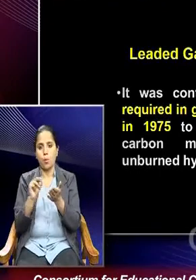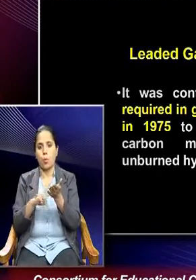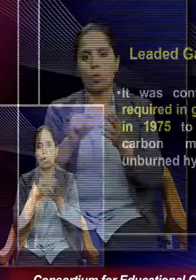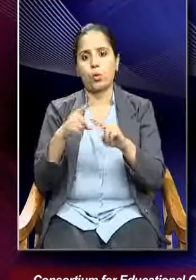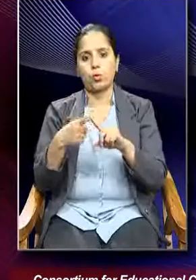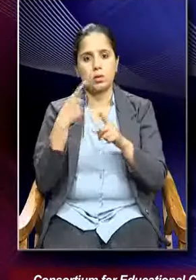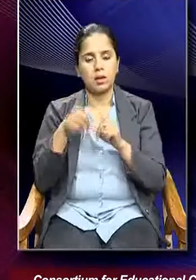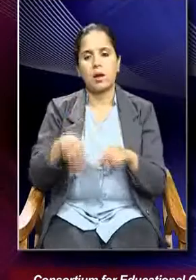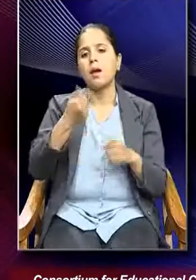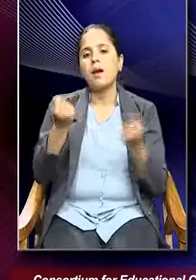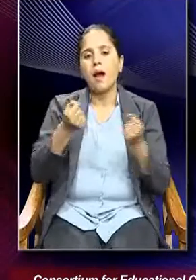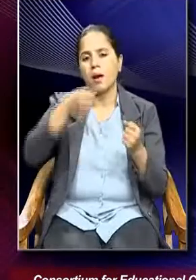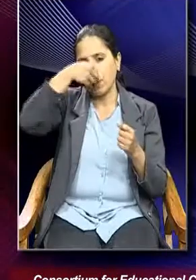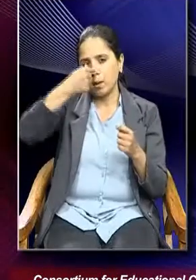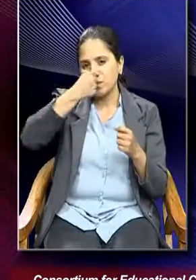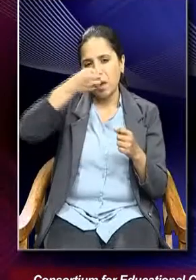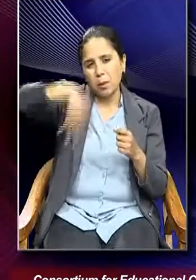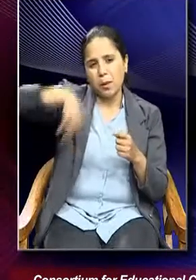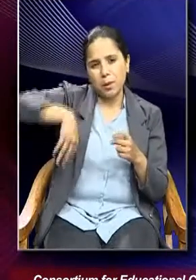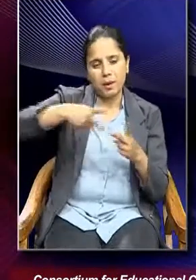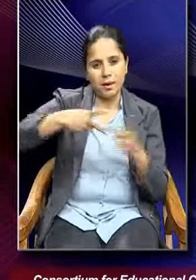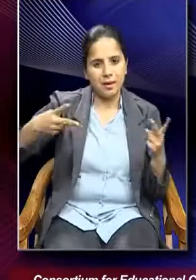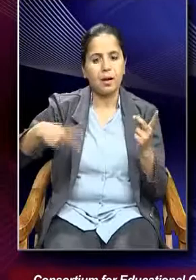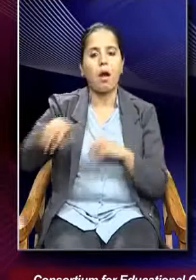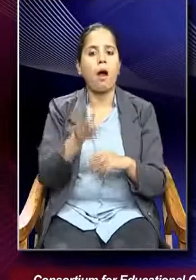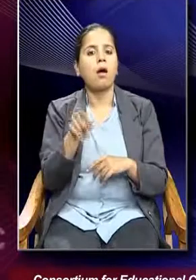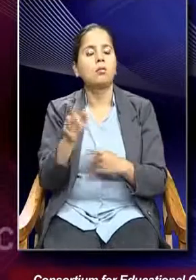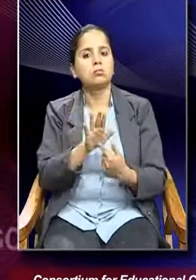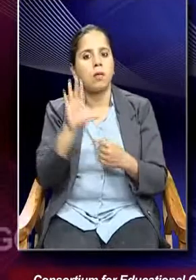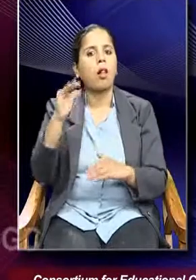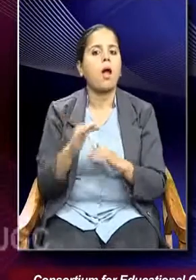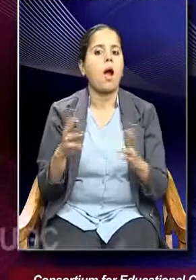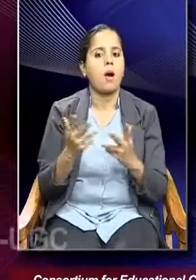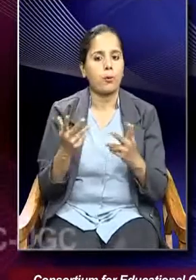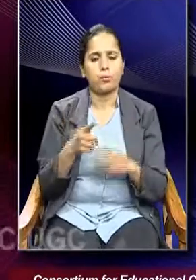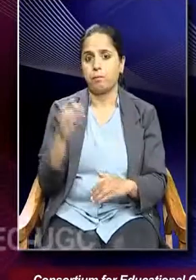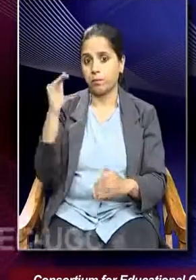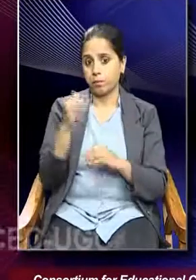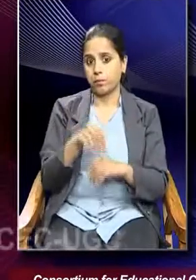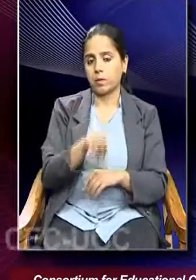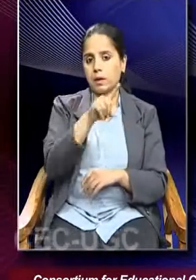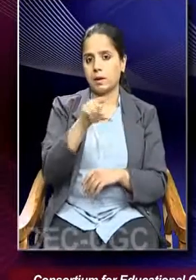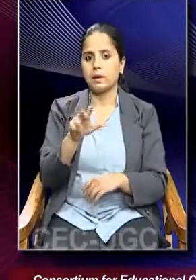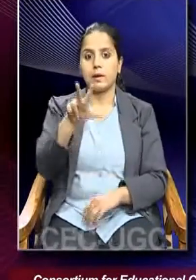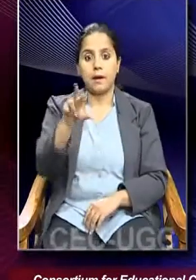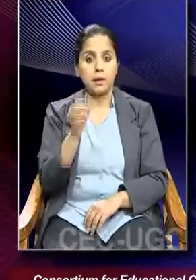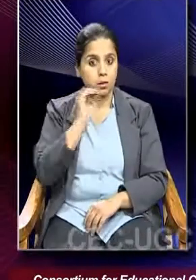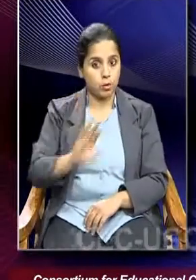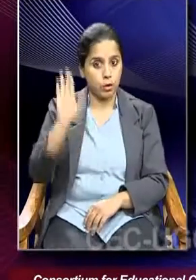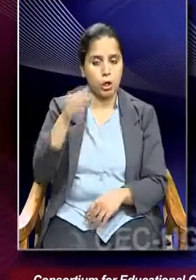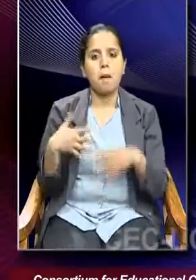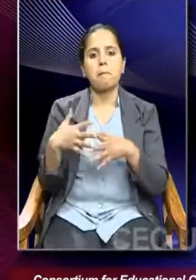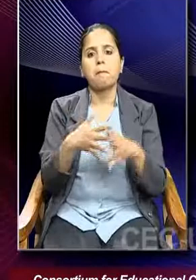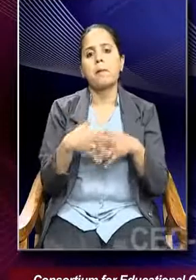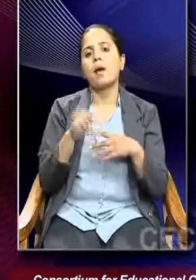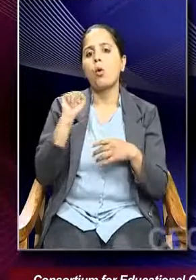unburned hydrocarbons. So lead was introduced to reduce that, and in 1980s US